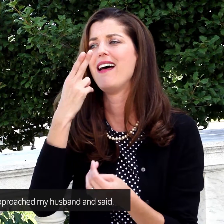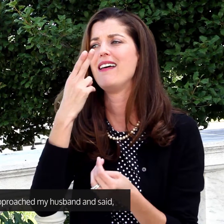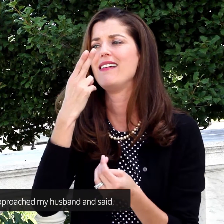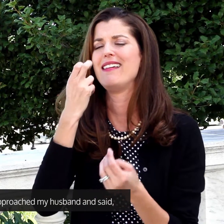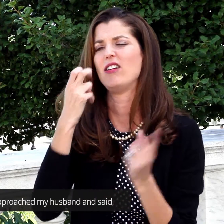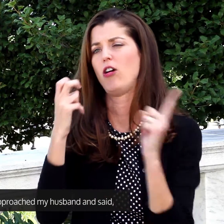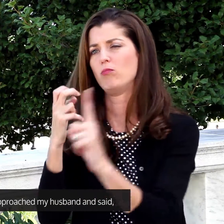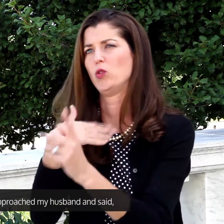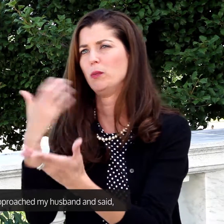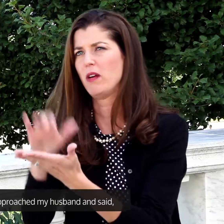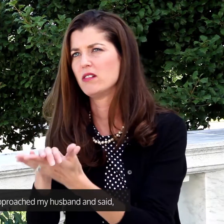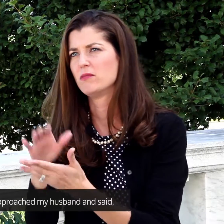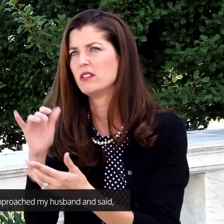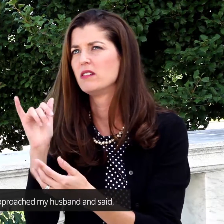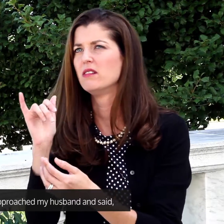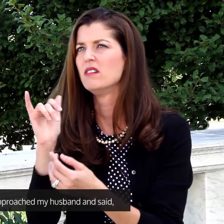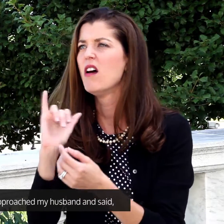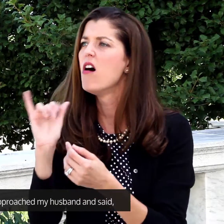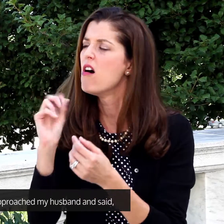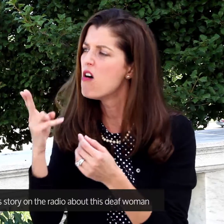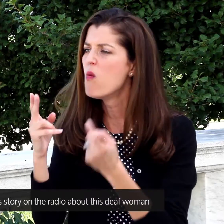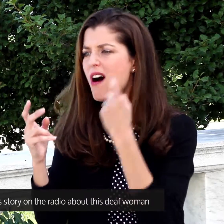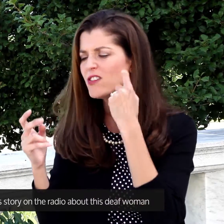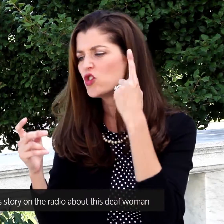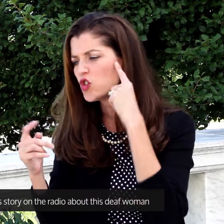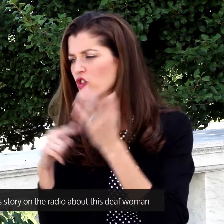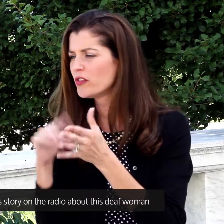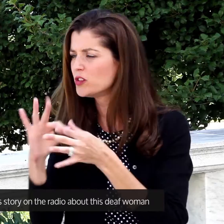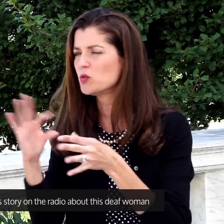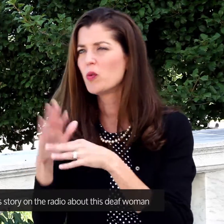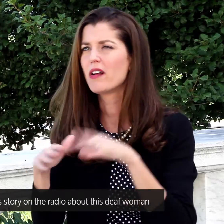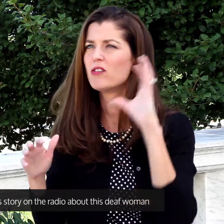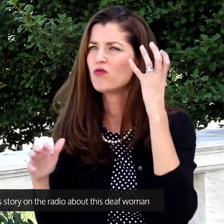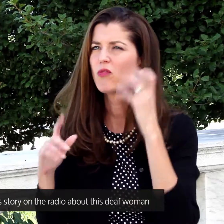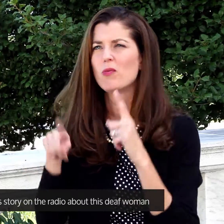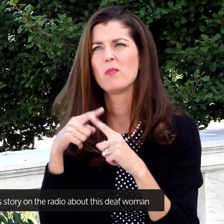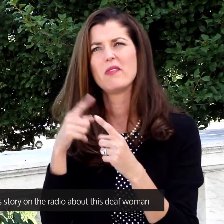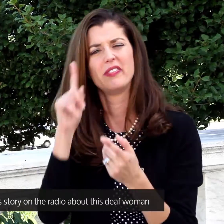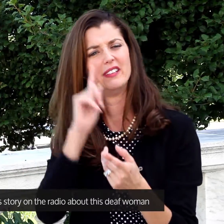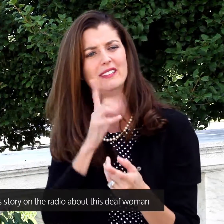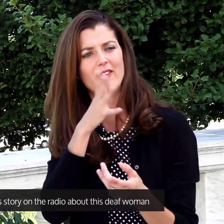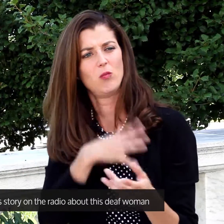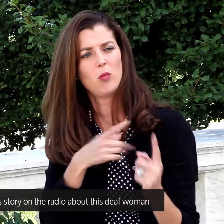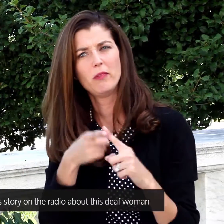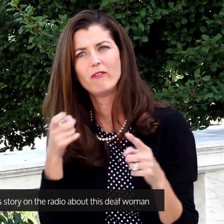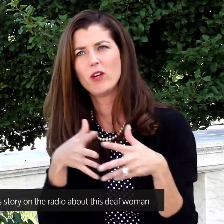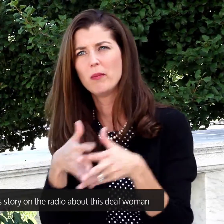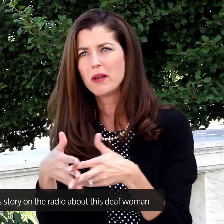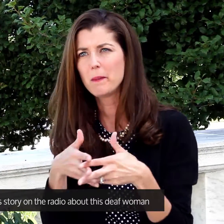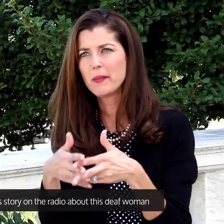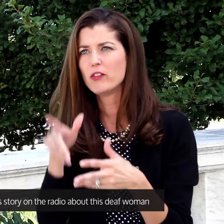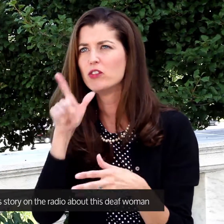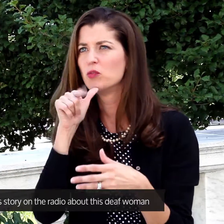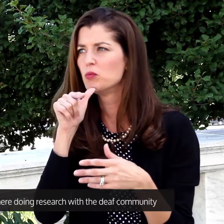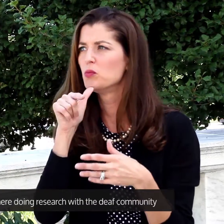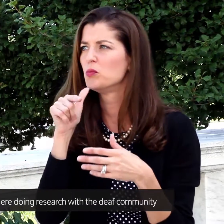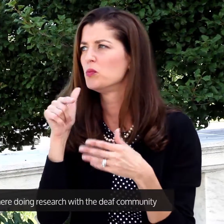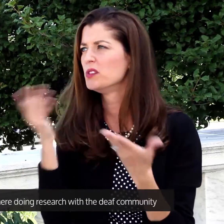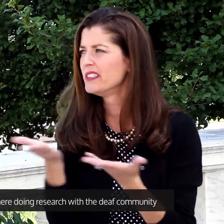And he approached my husband and said, Oh, I just heard this story on the radio about this deaf woman from America who's doing